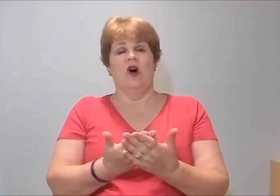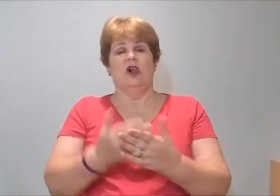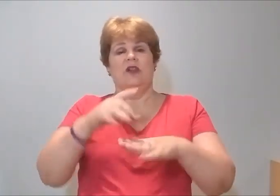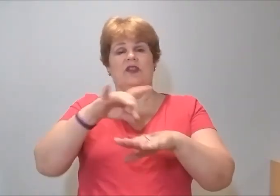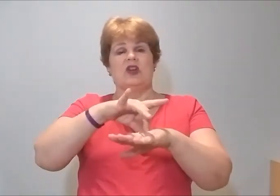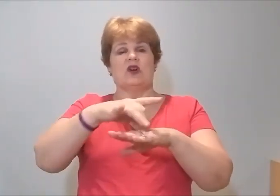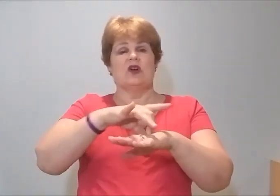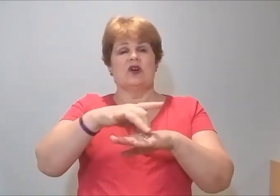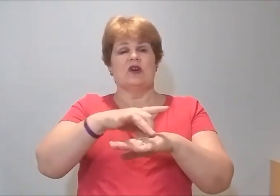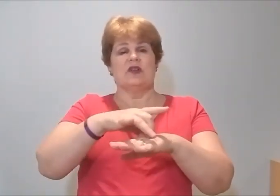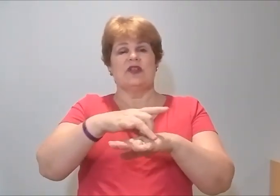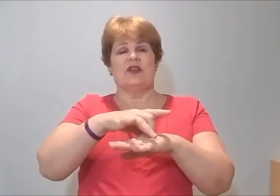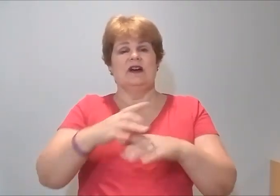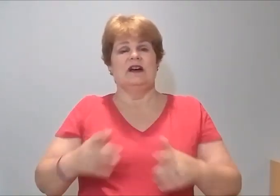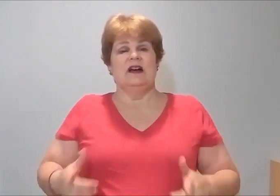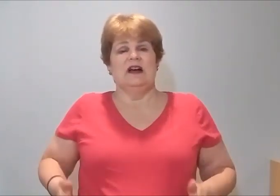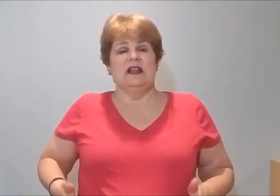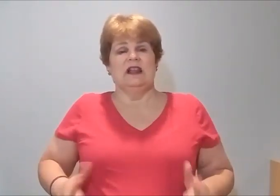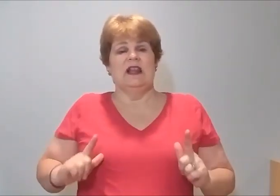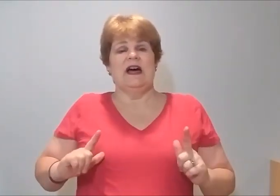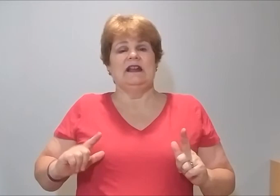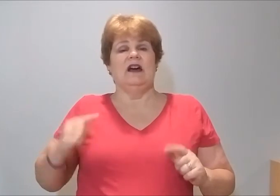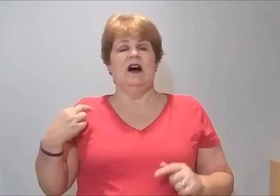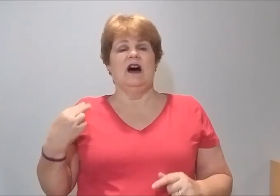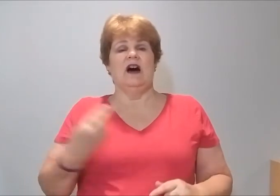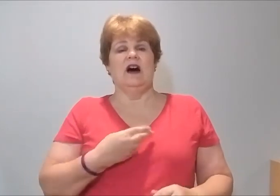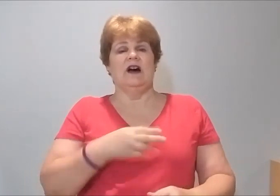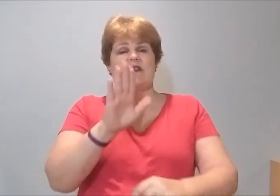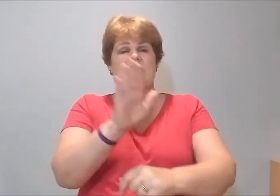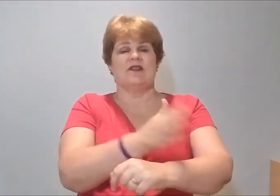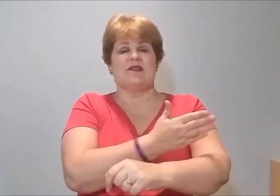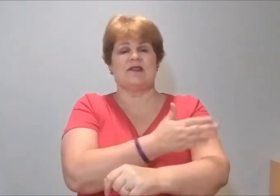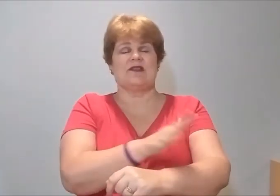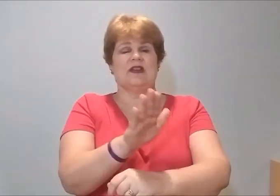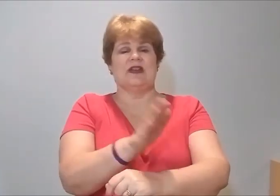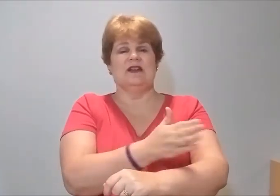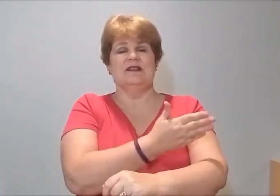all the earth, let us sing.